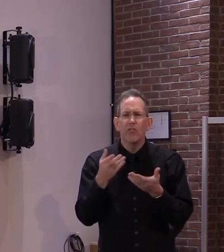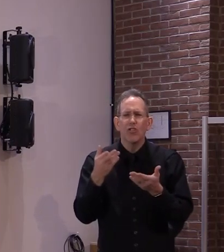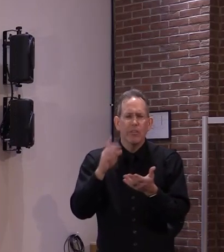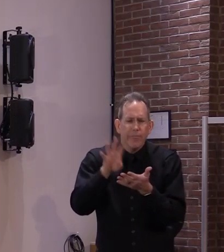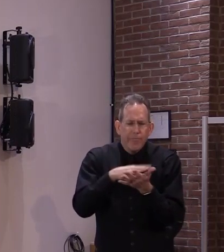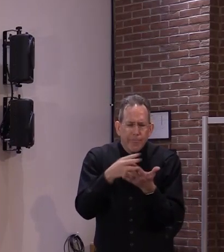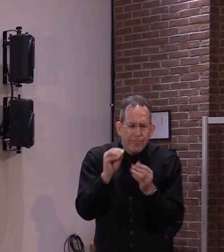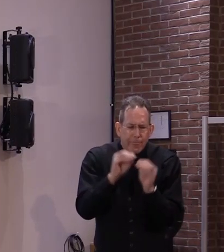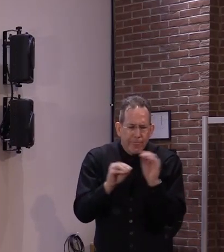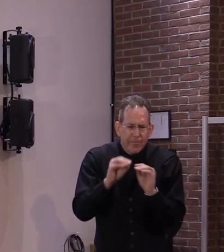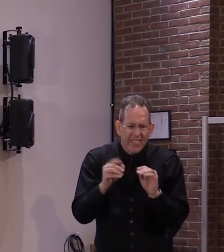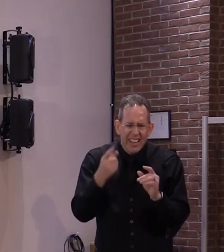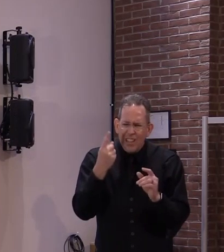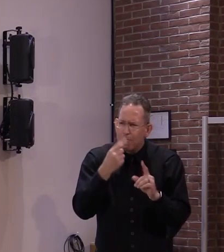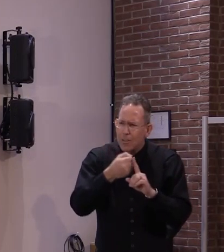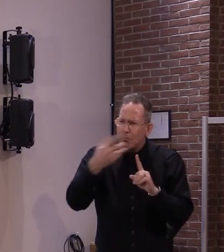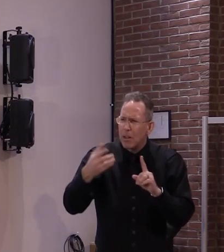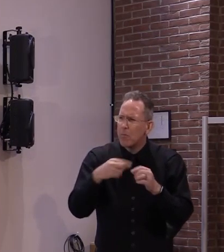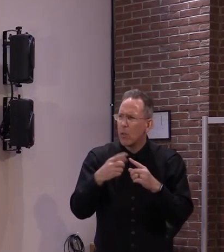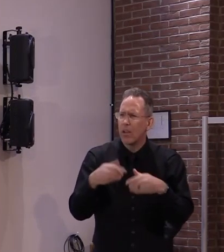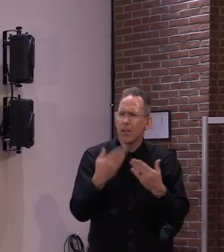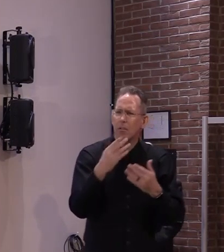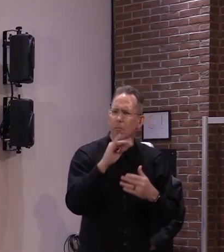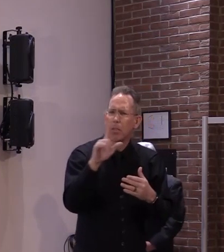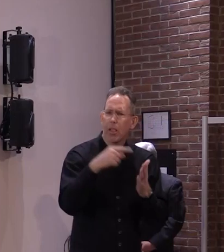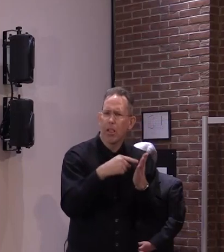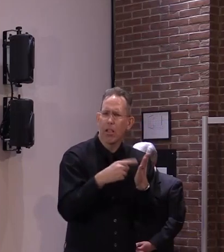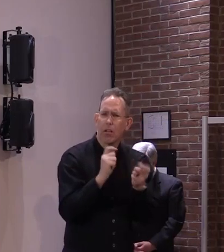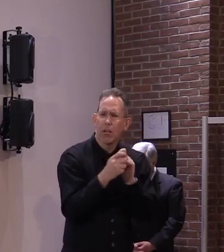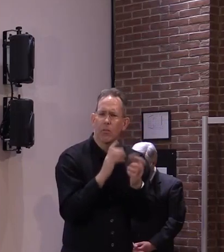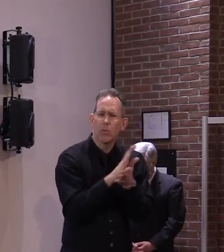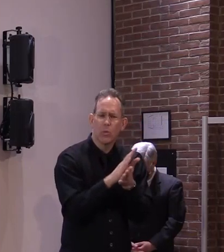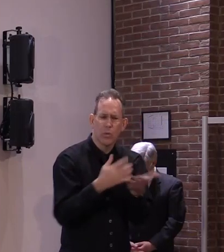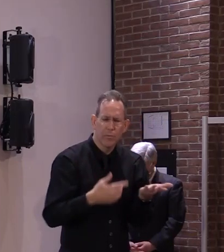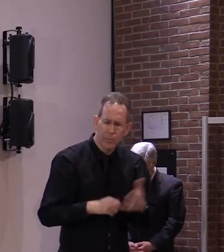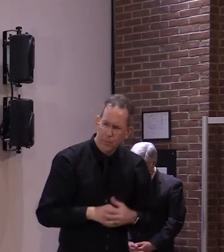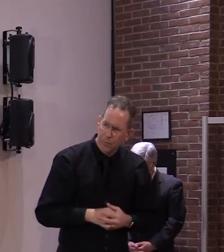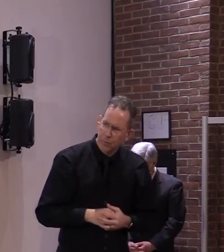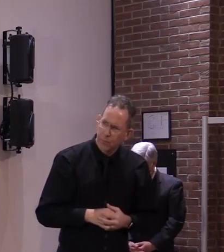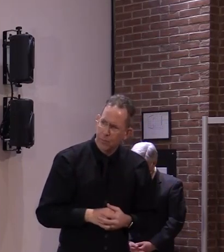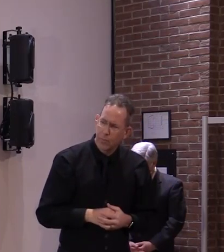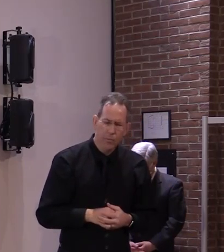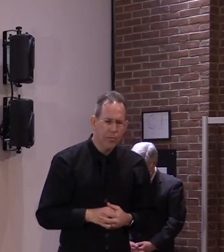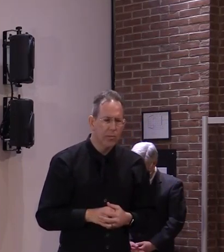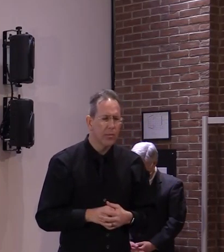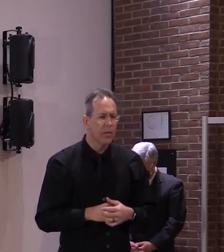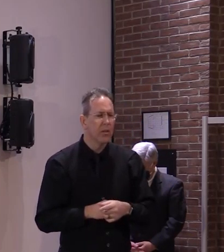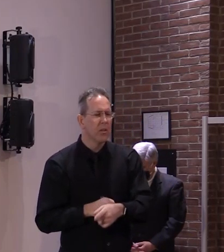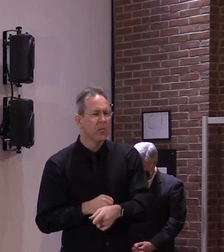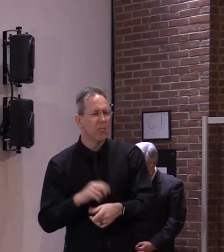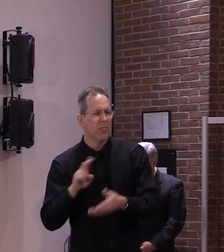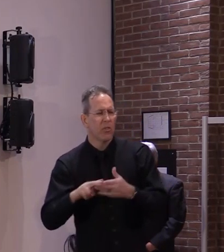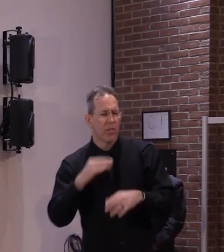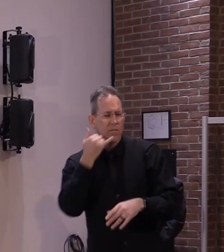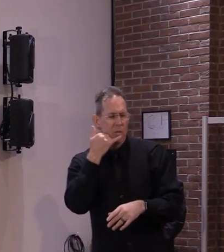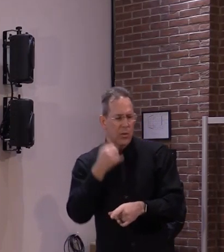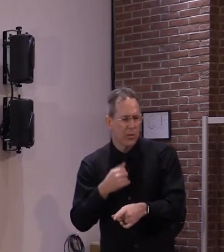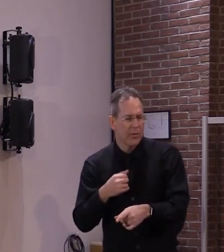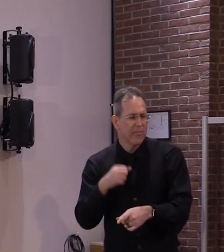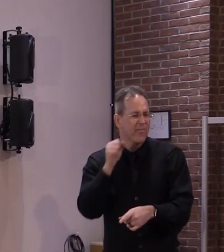Yeah, I think I saw the coverage of that event. The weighting studies, the implications of it are fairly complex. And I think, you know, I'll say the devil's